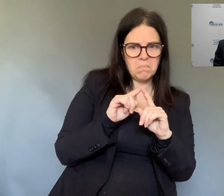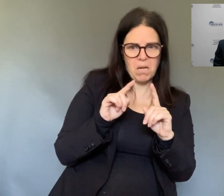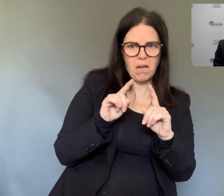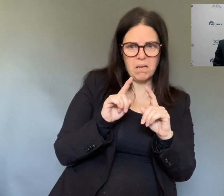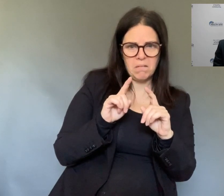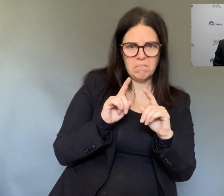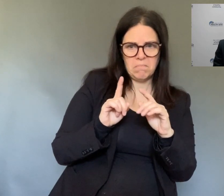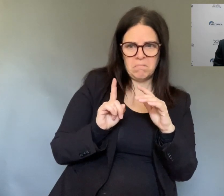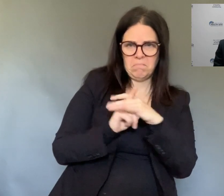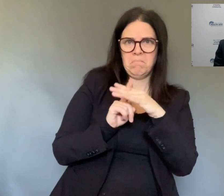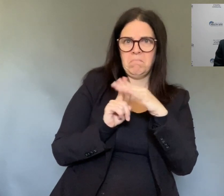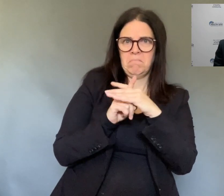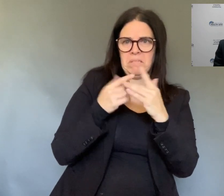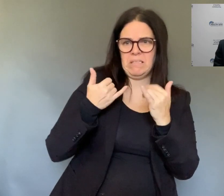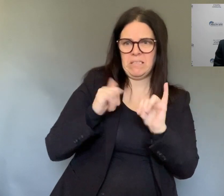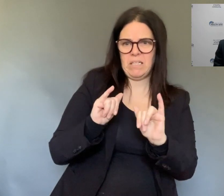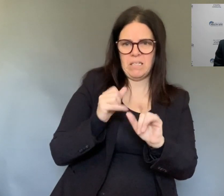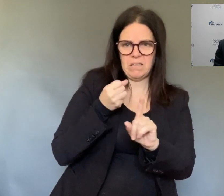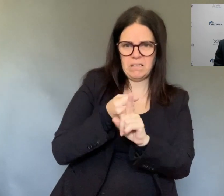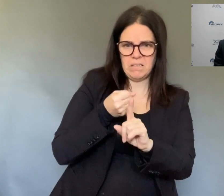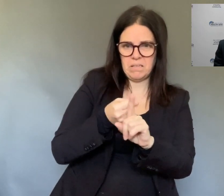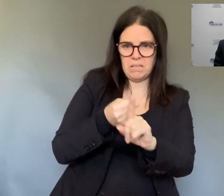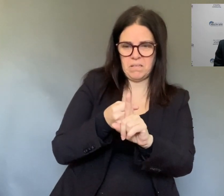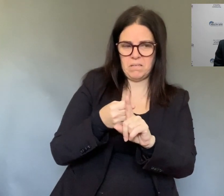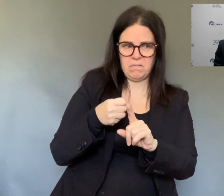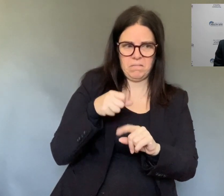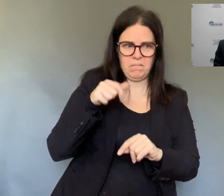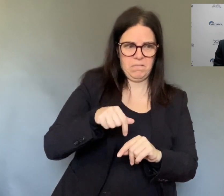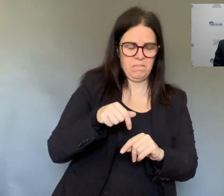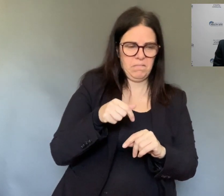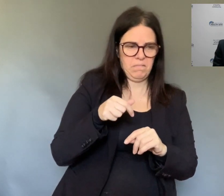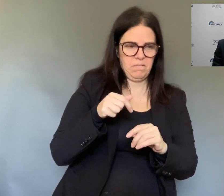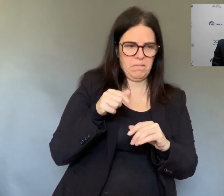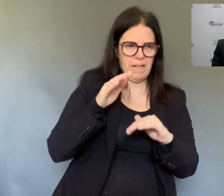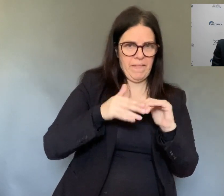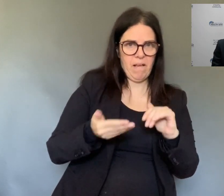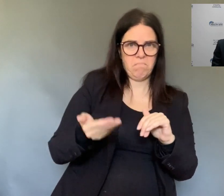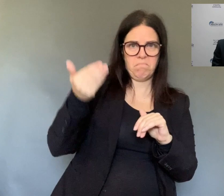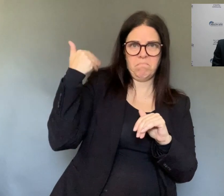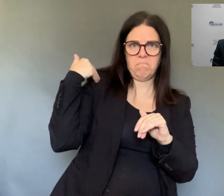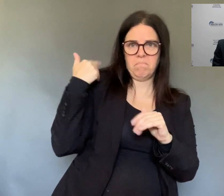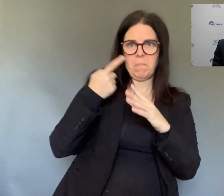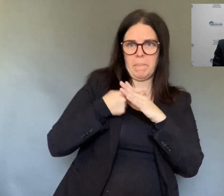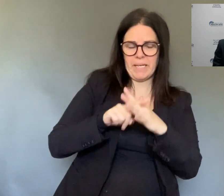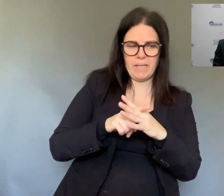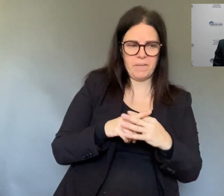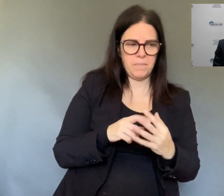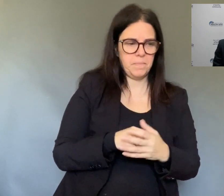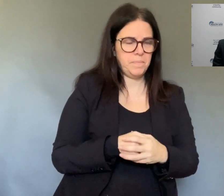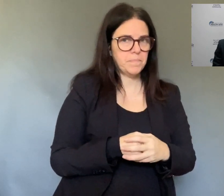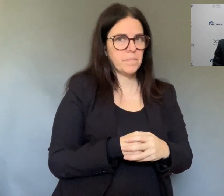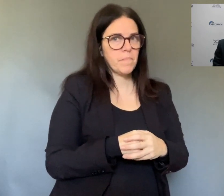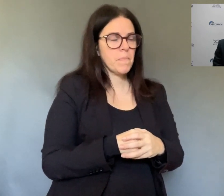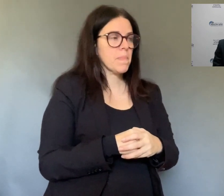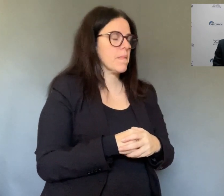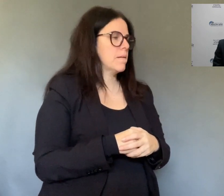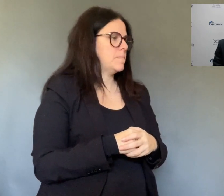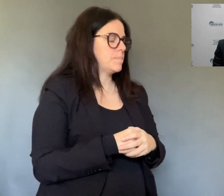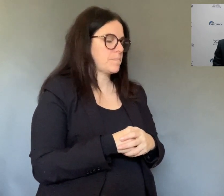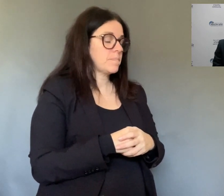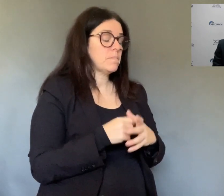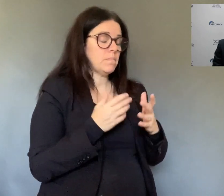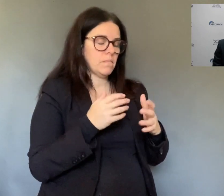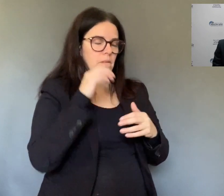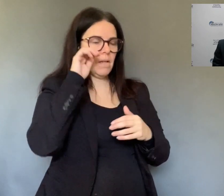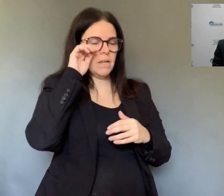in the region now than what we had, say, even at the beginning of the pandemic. So all I can say is there's if